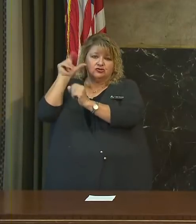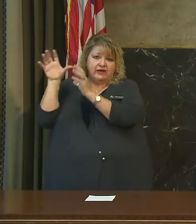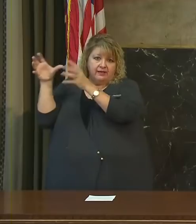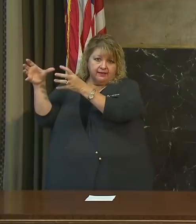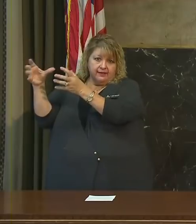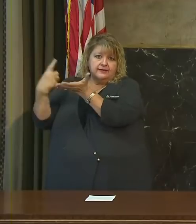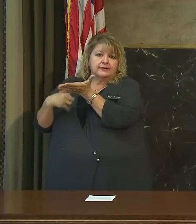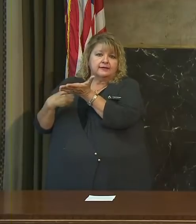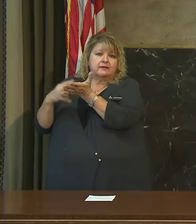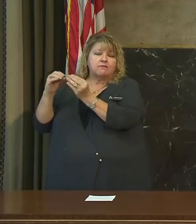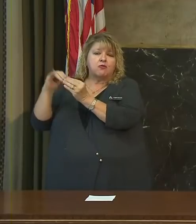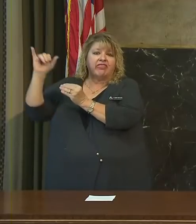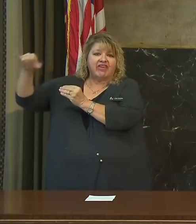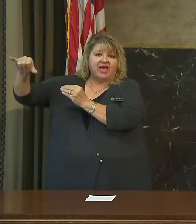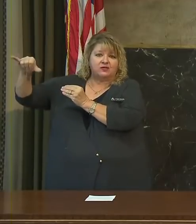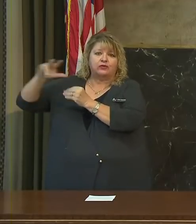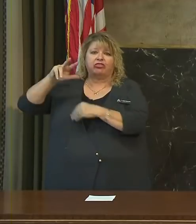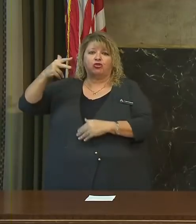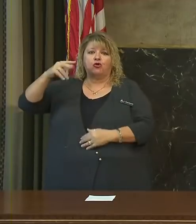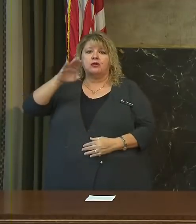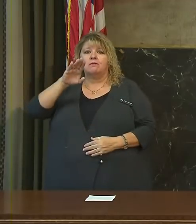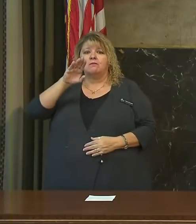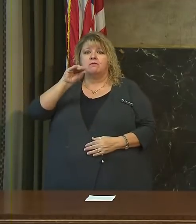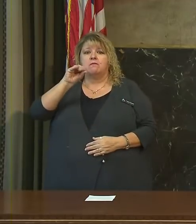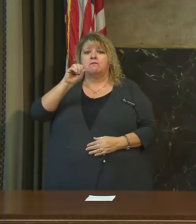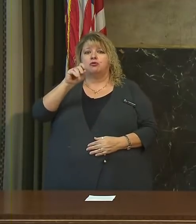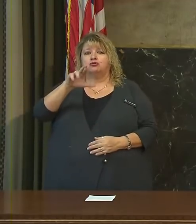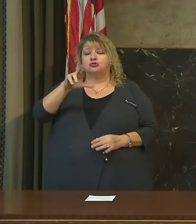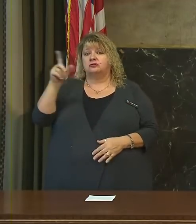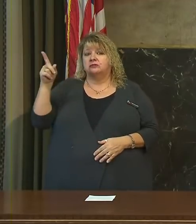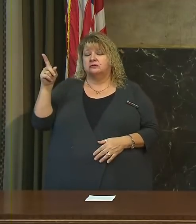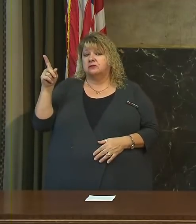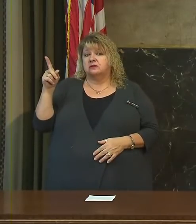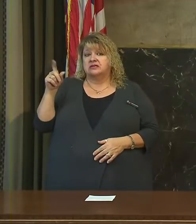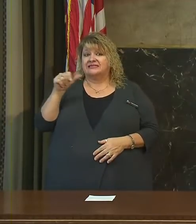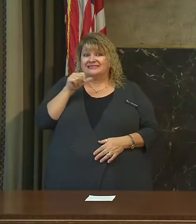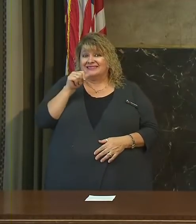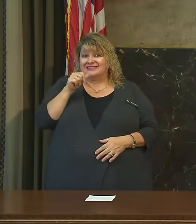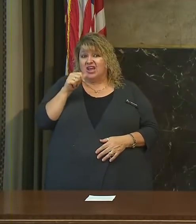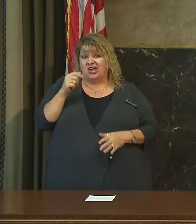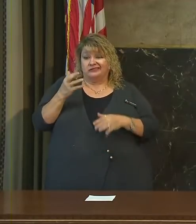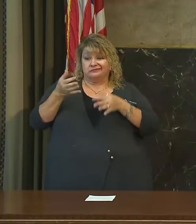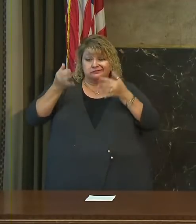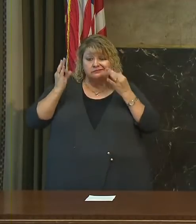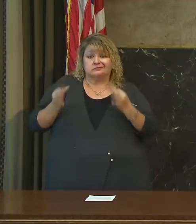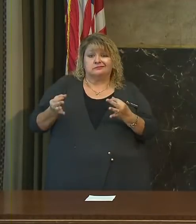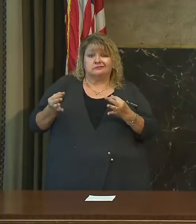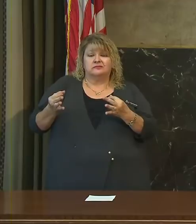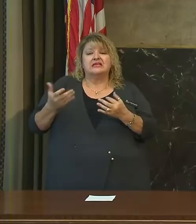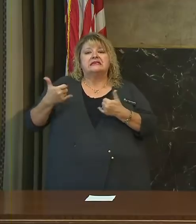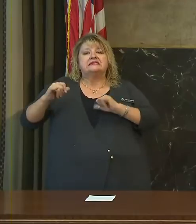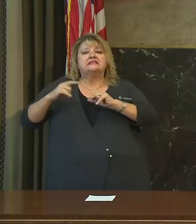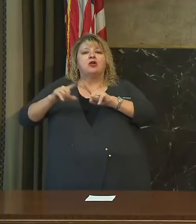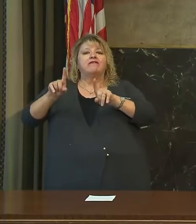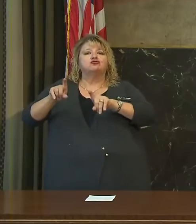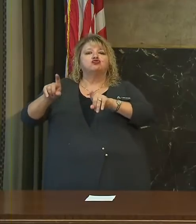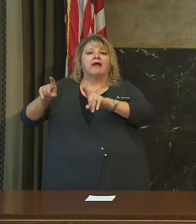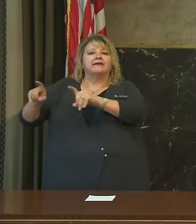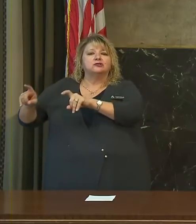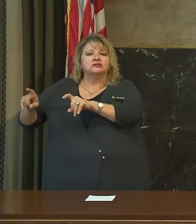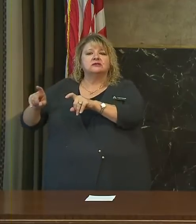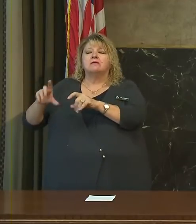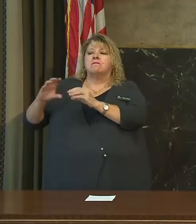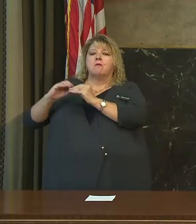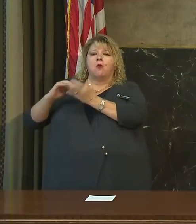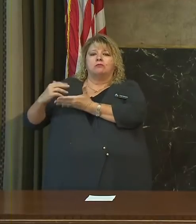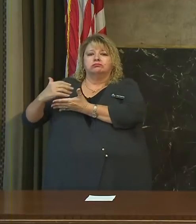to talk about that amongst some other things, and they actually didn't draw any firm conclusions. So there still are trials out there, there still is data coming